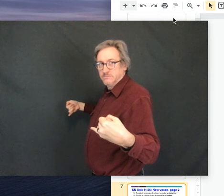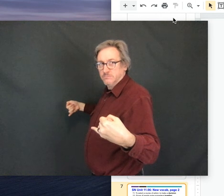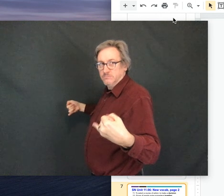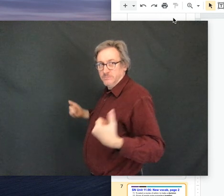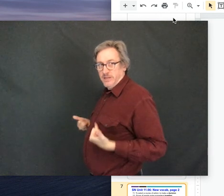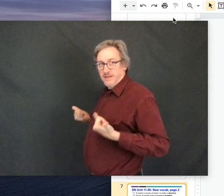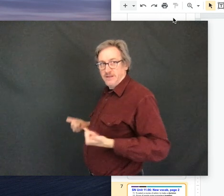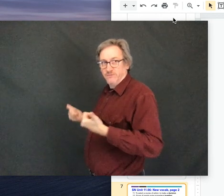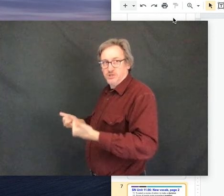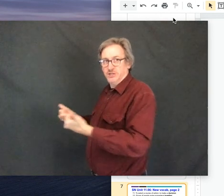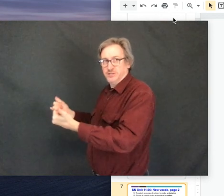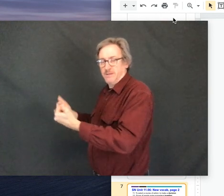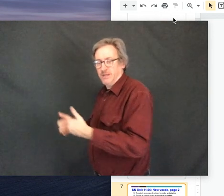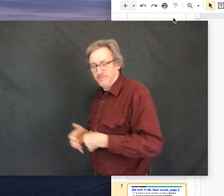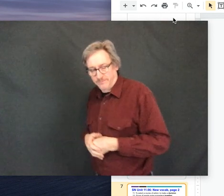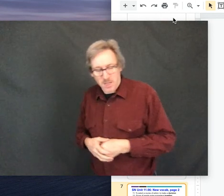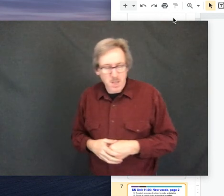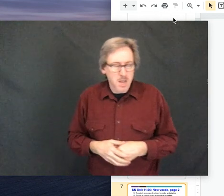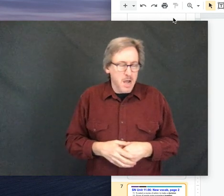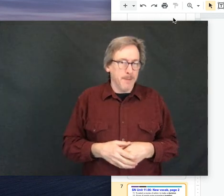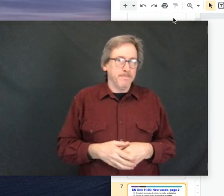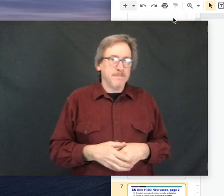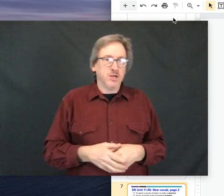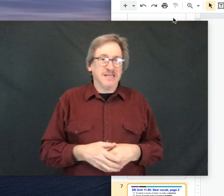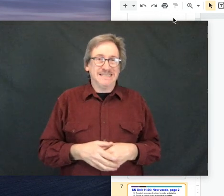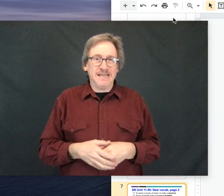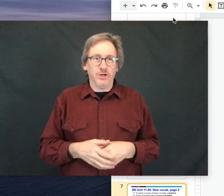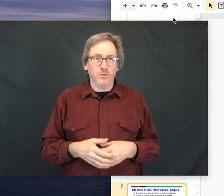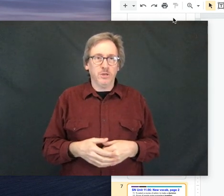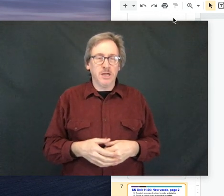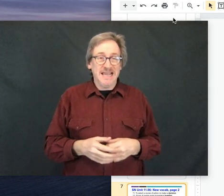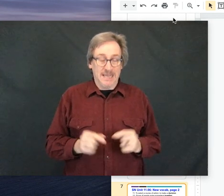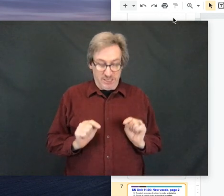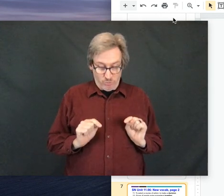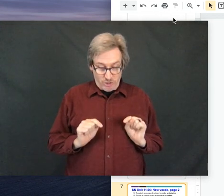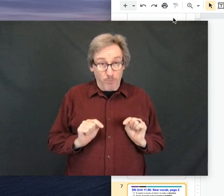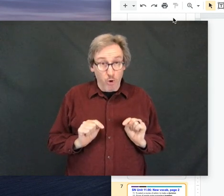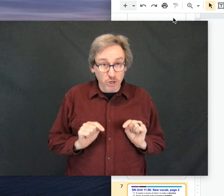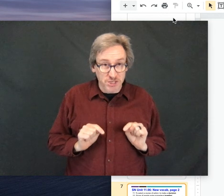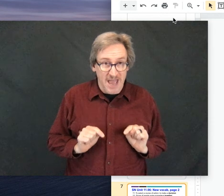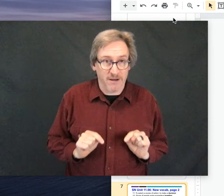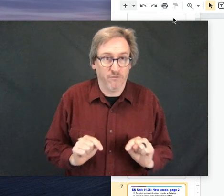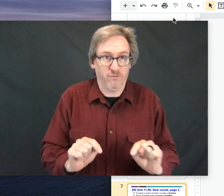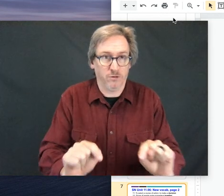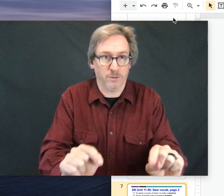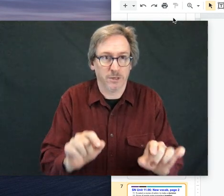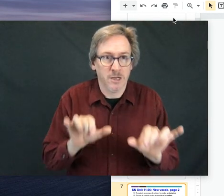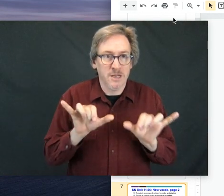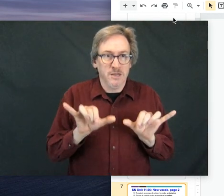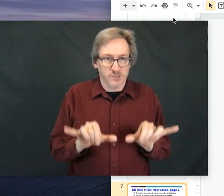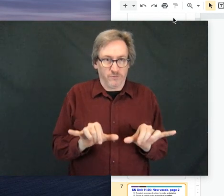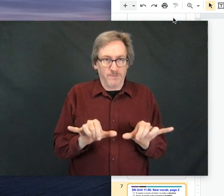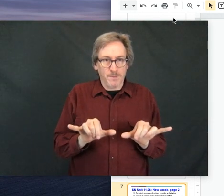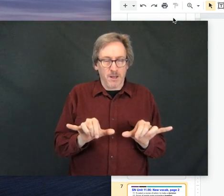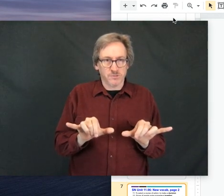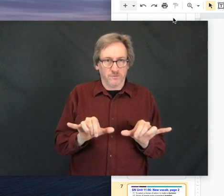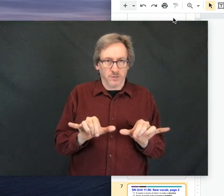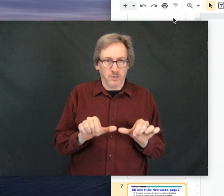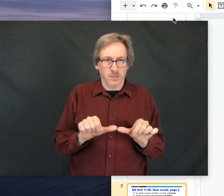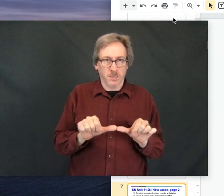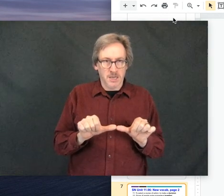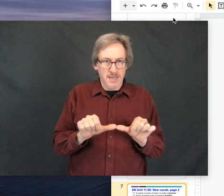us. That ever-changing timeline. Continue is we're going to push that forward. So we'll flip the